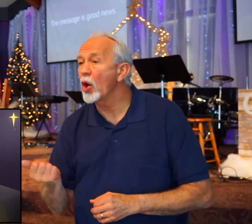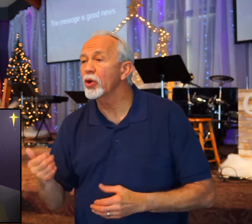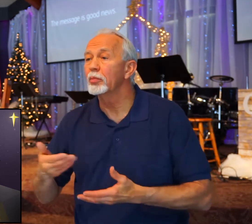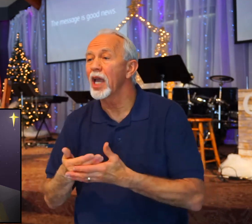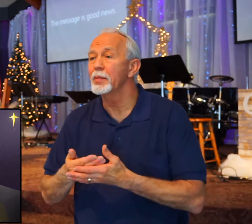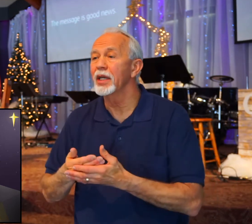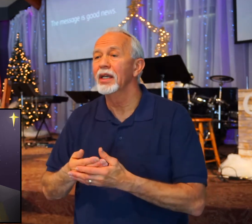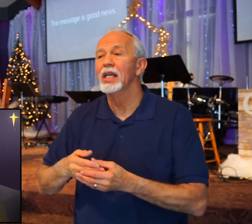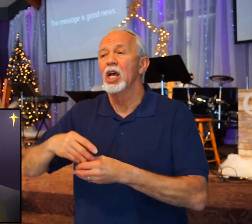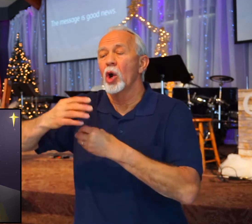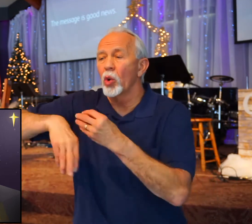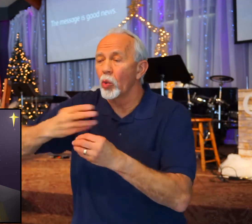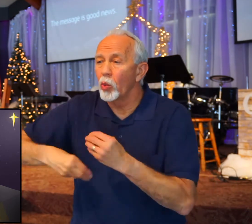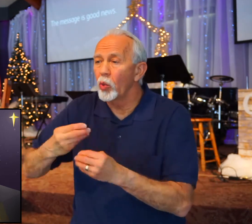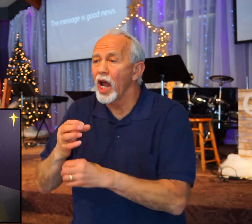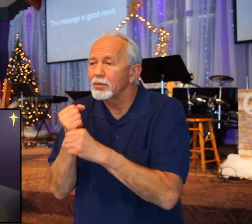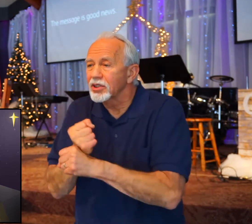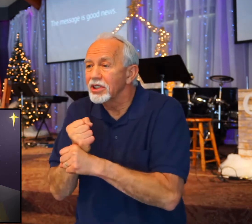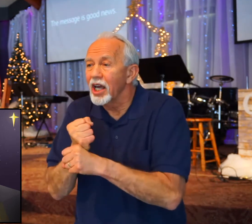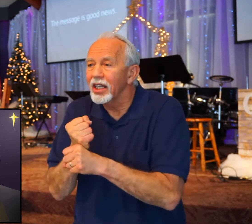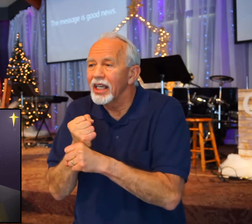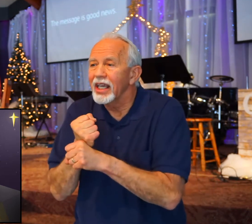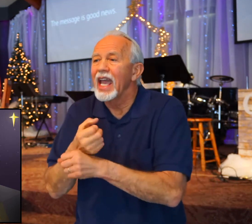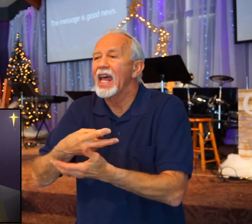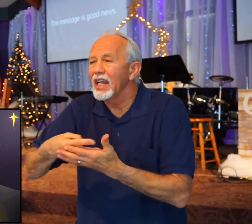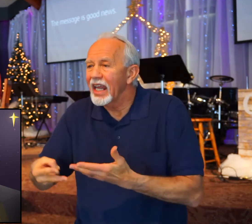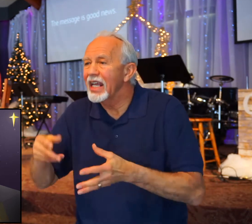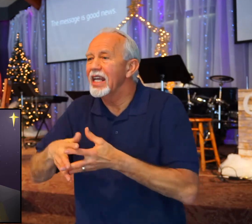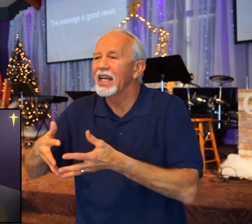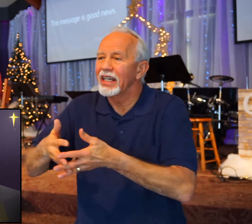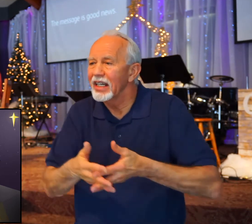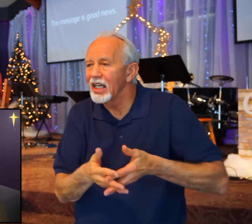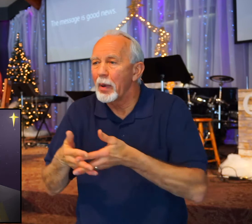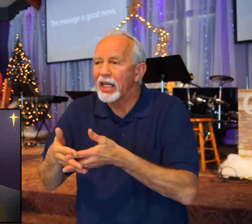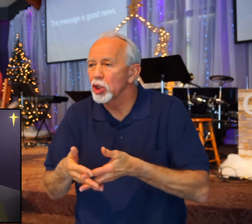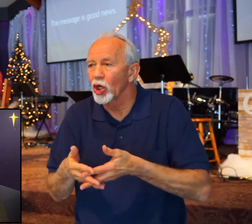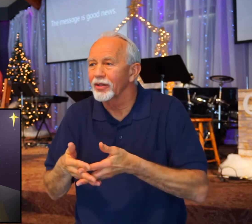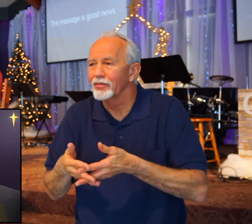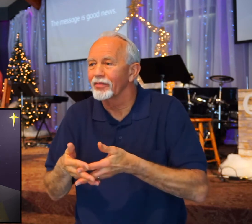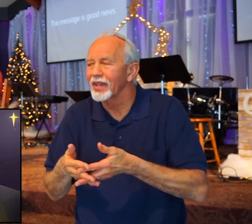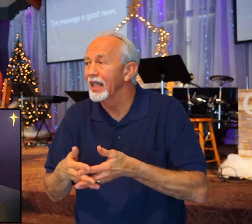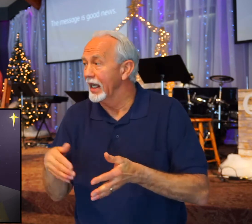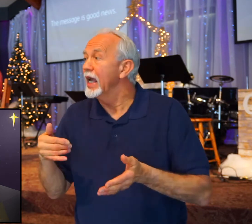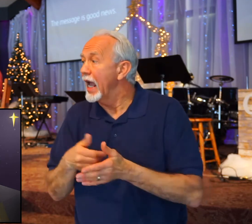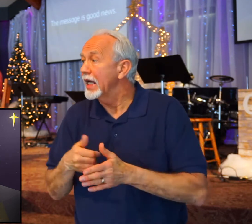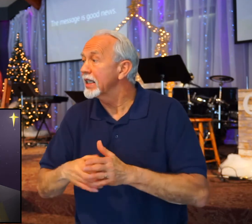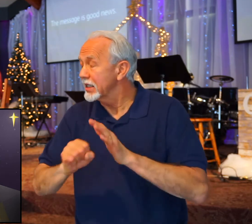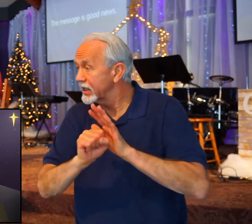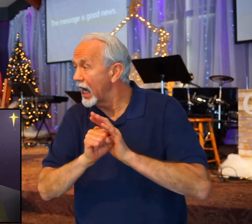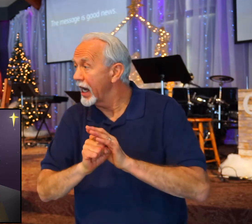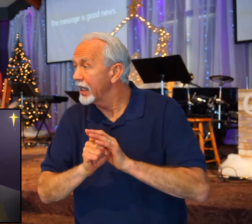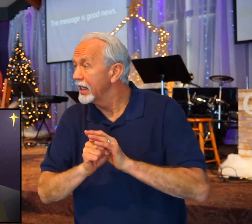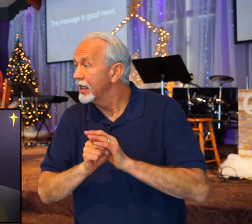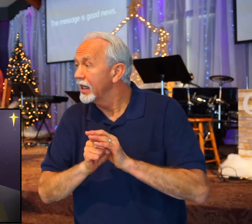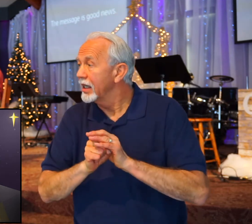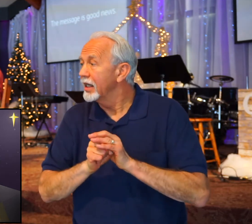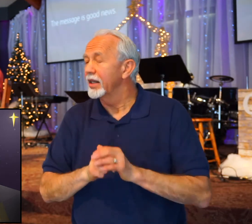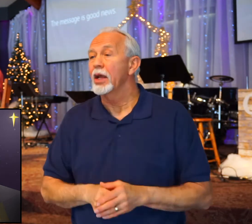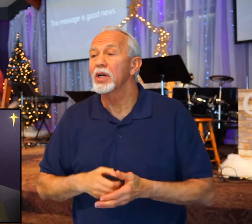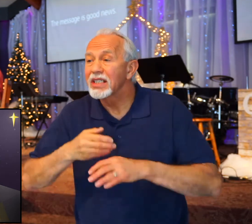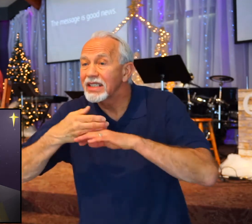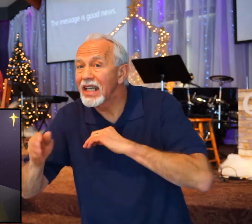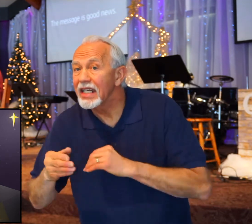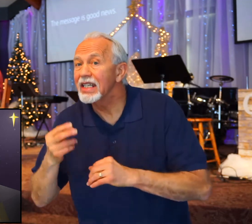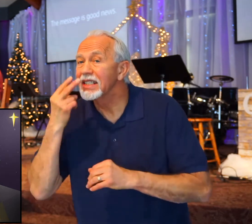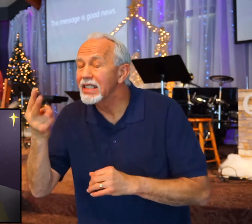in cloth and laying in a feeding trough. And so it was a sign. And they were sent to see what would happen. And as soon as